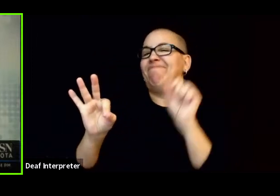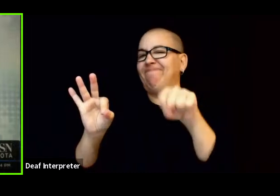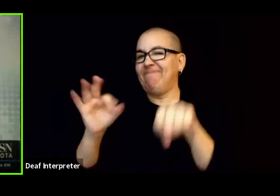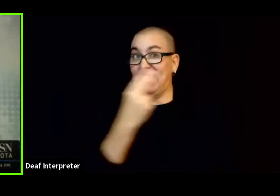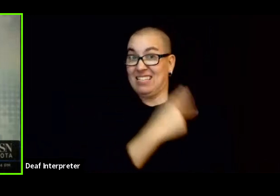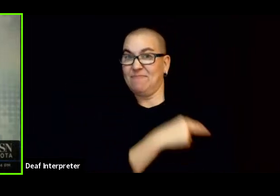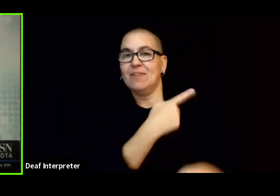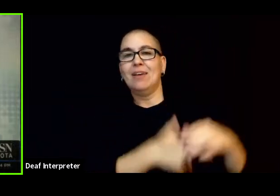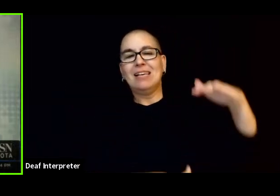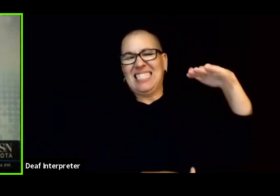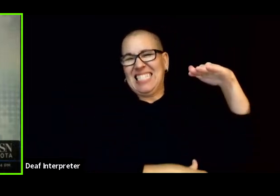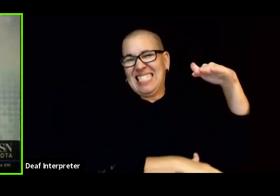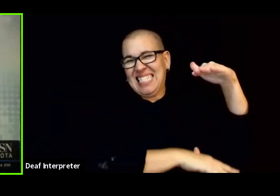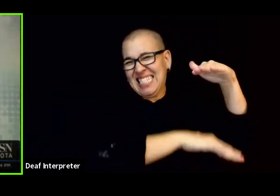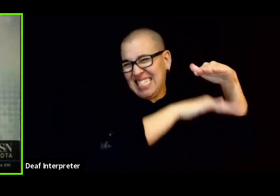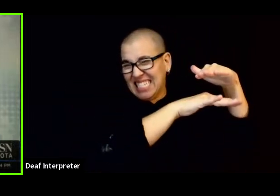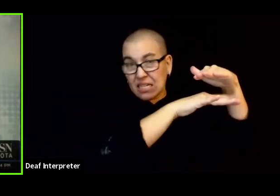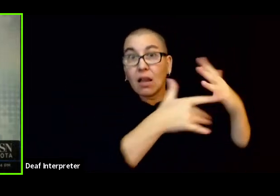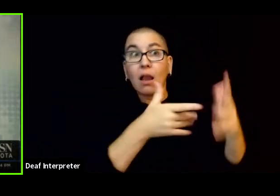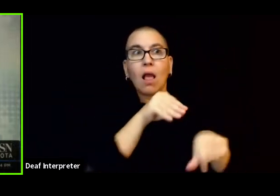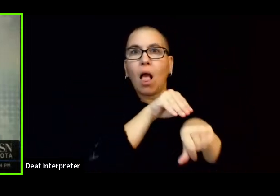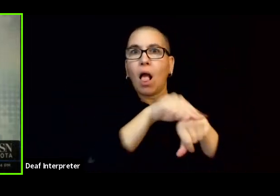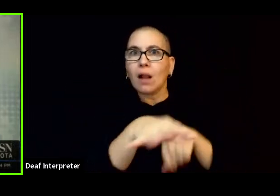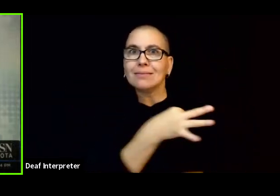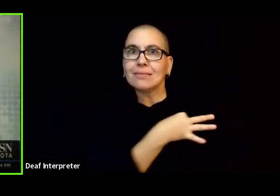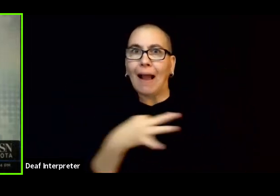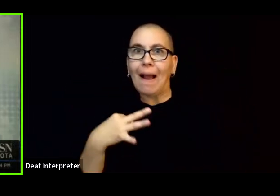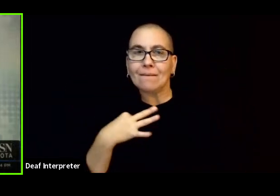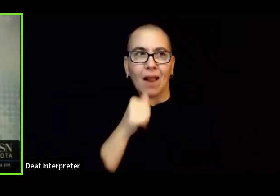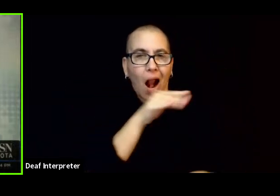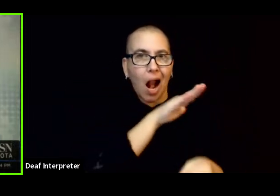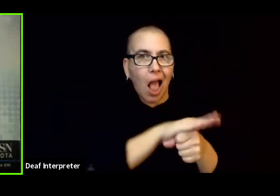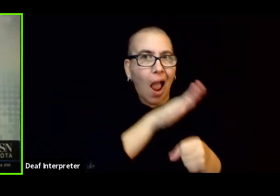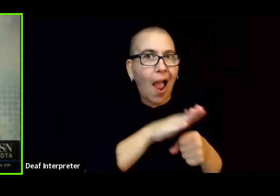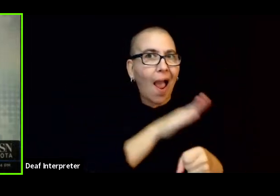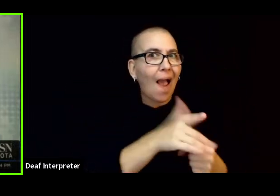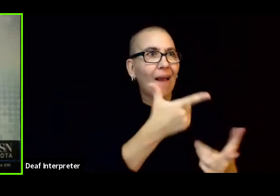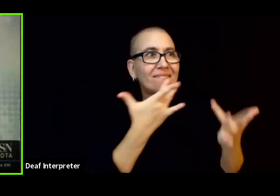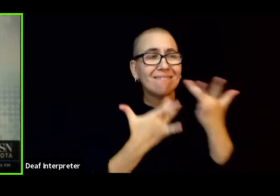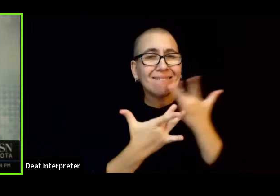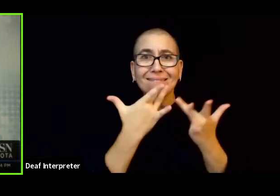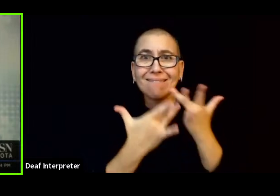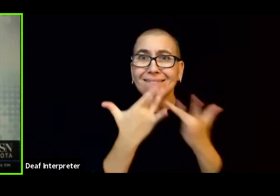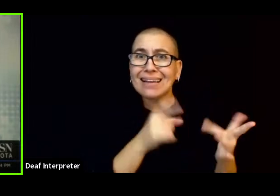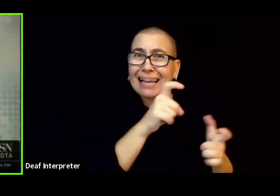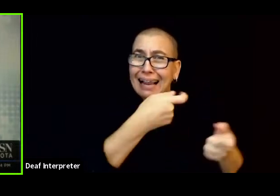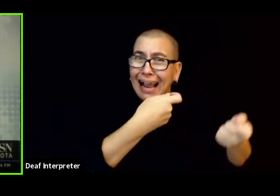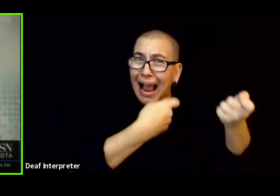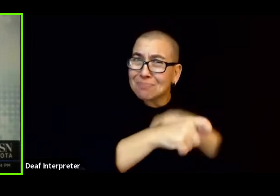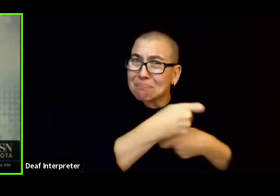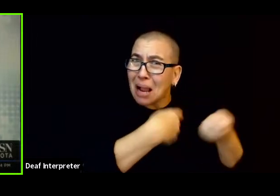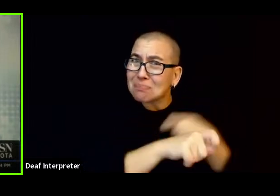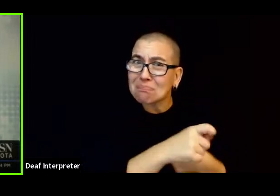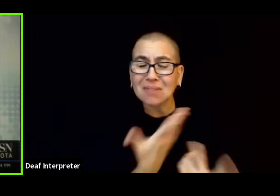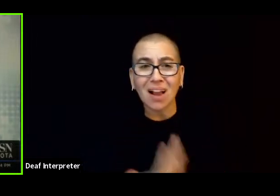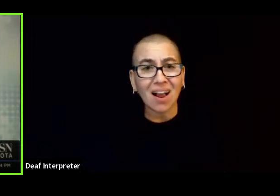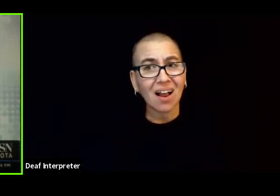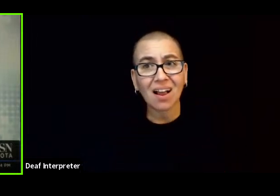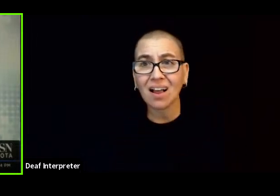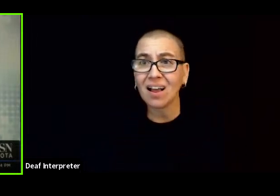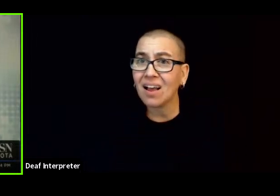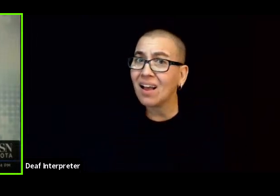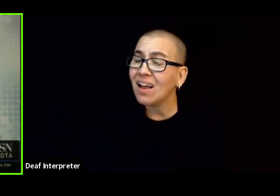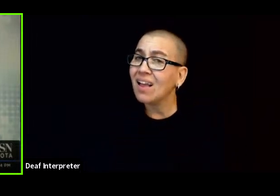problem. That said, I just will continue to stress that the health systems are